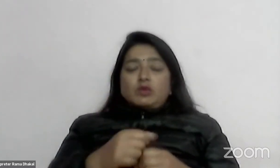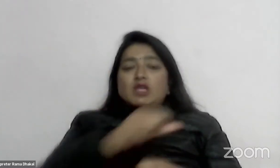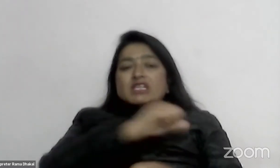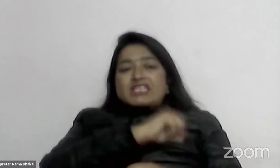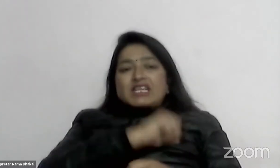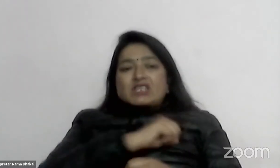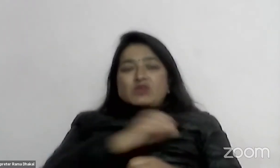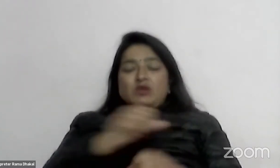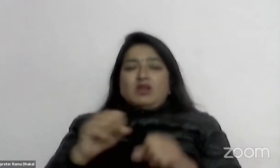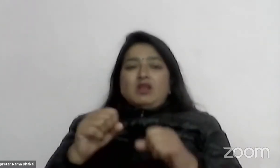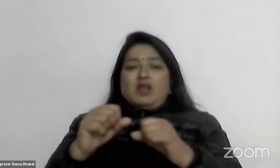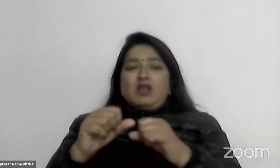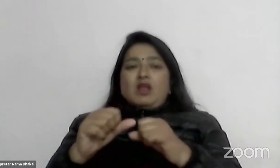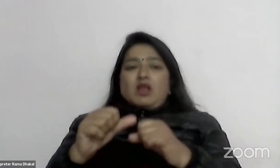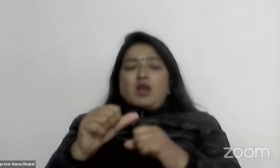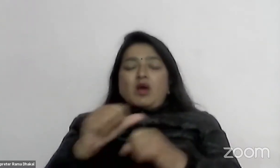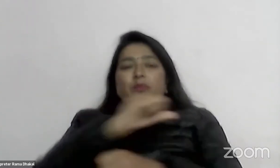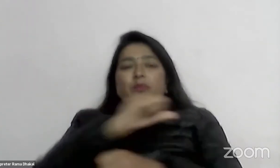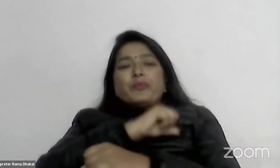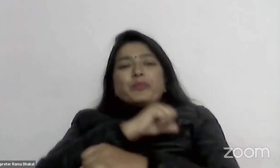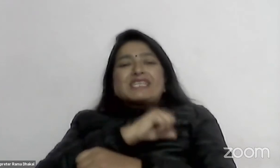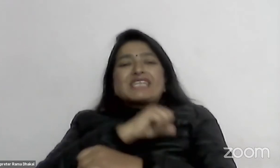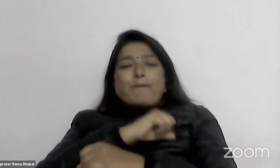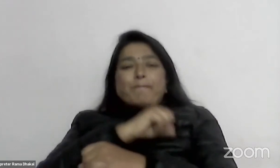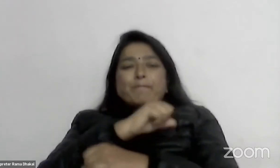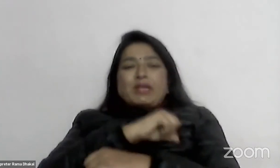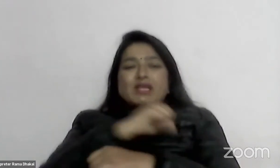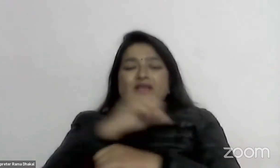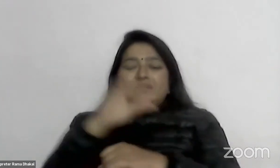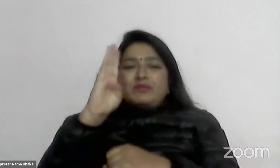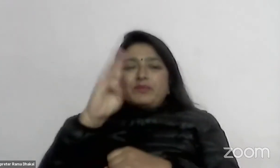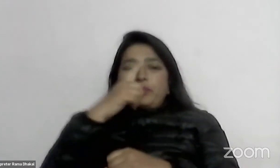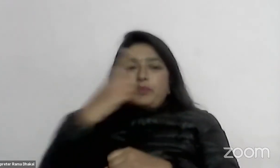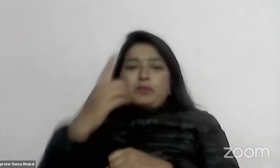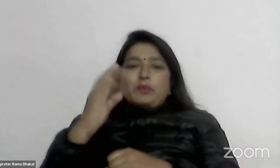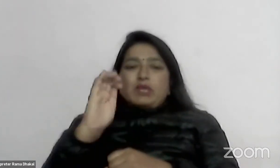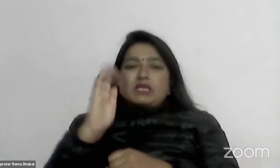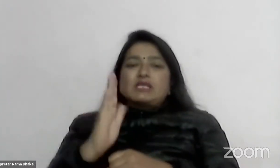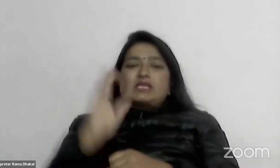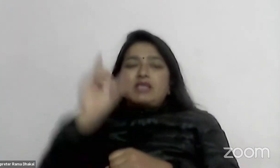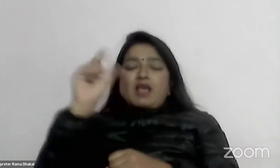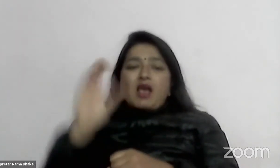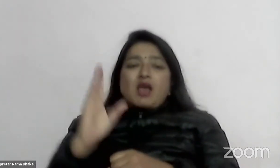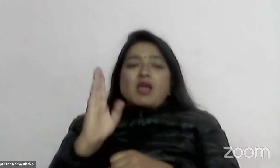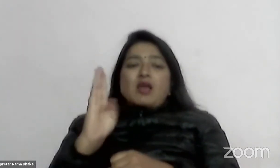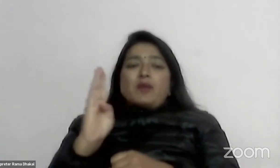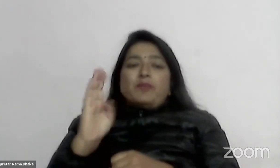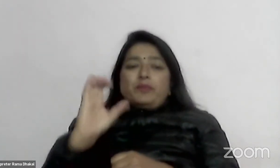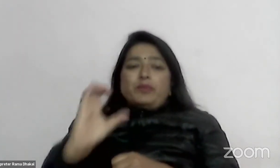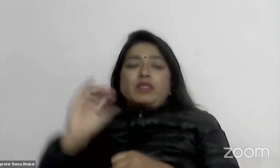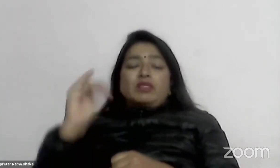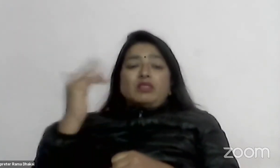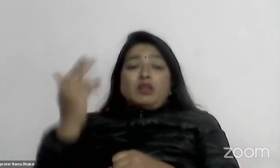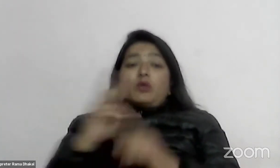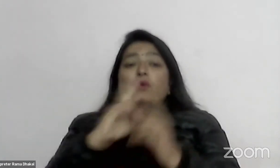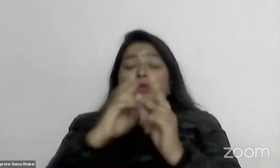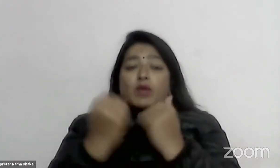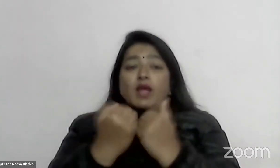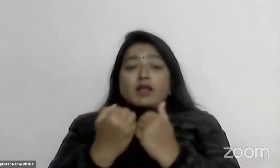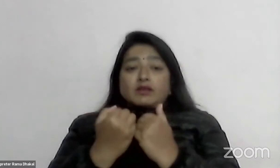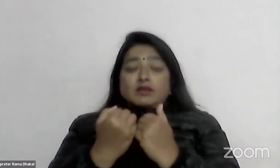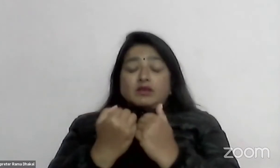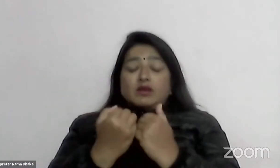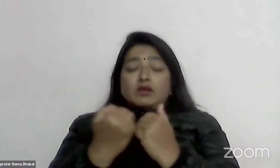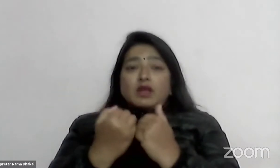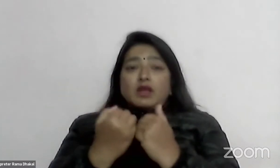and prostitution, you know, if you look at that from a labor rights framework, we're basically saying sex workers don't have